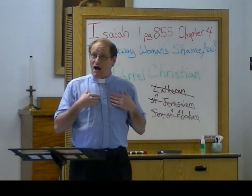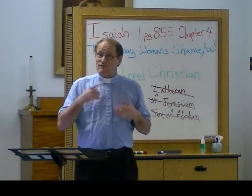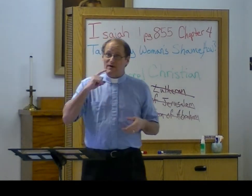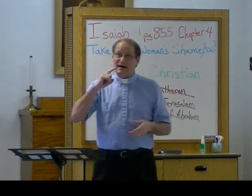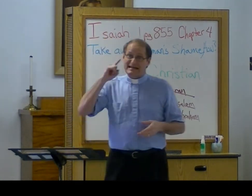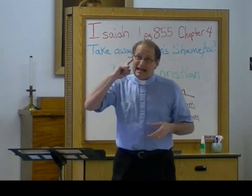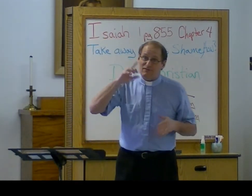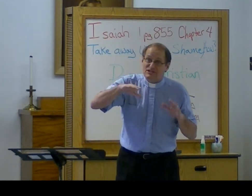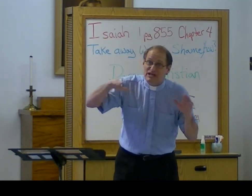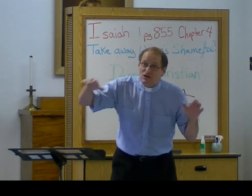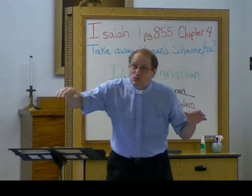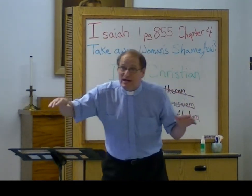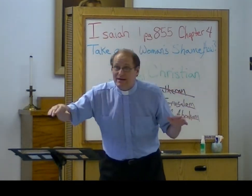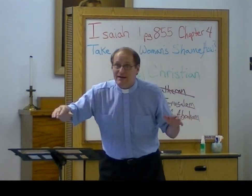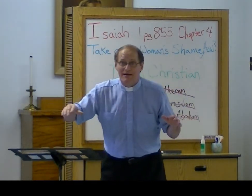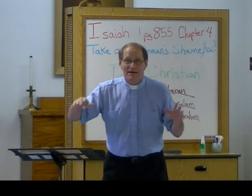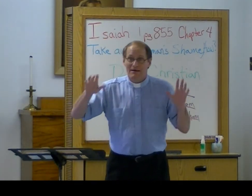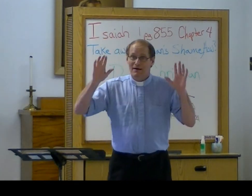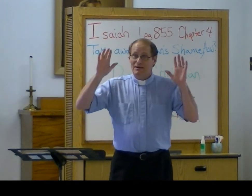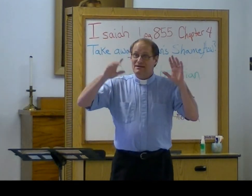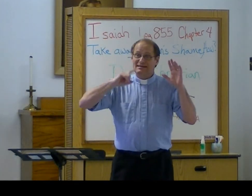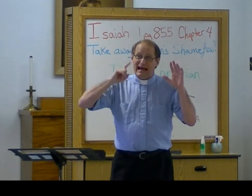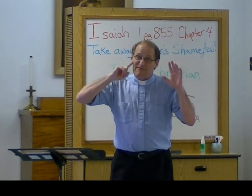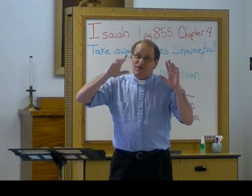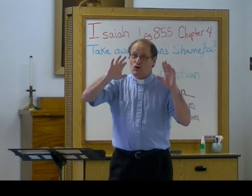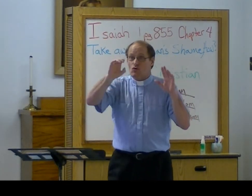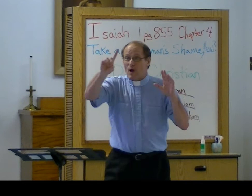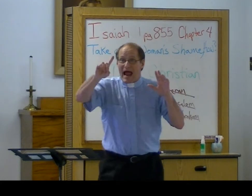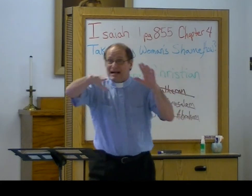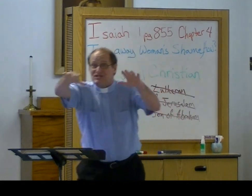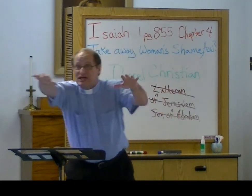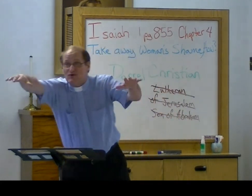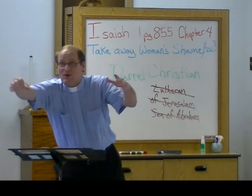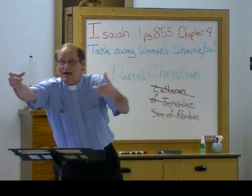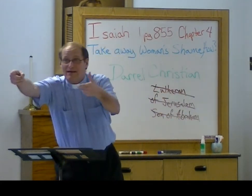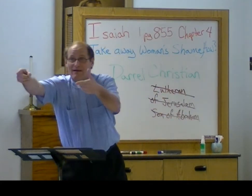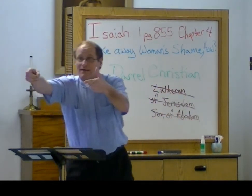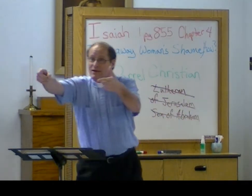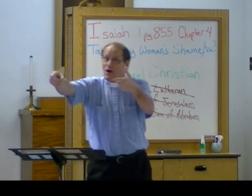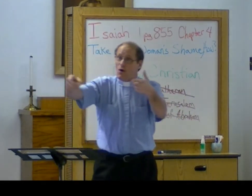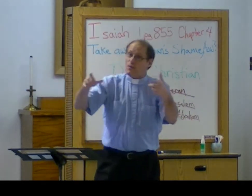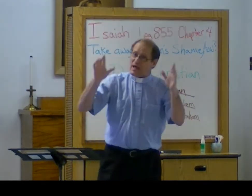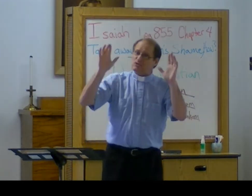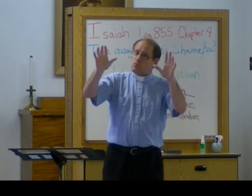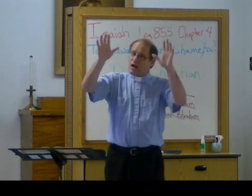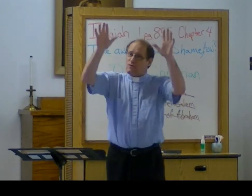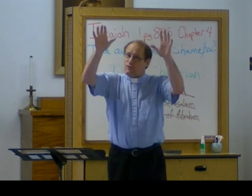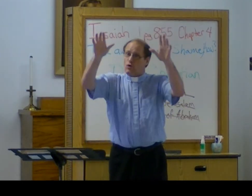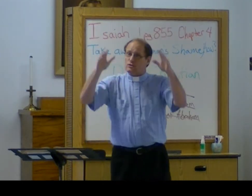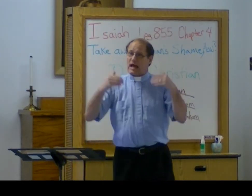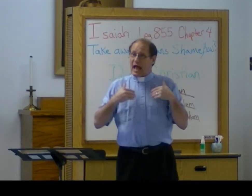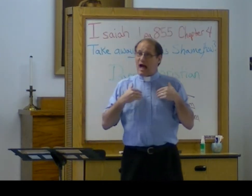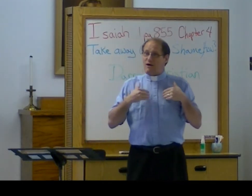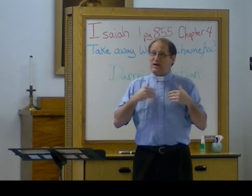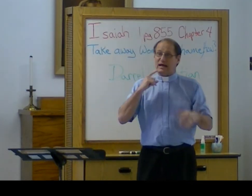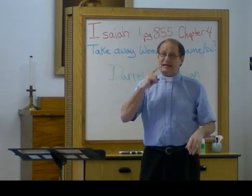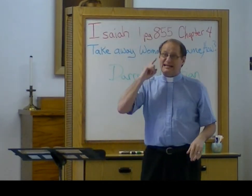have deaf children, deaf grandchildren, you know, that's wonderful to have a